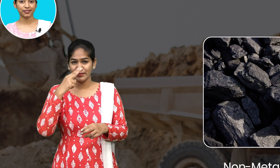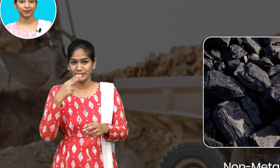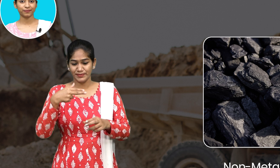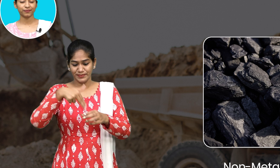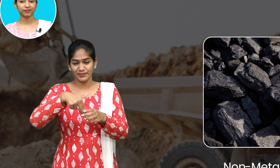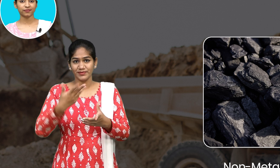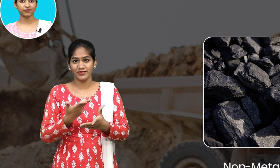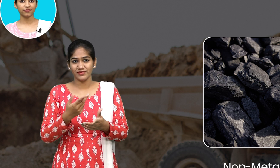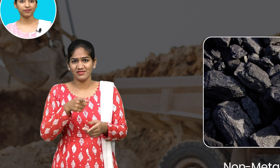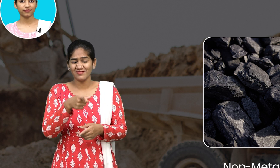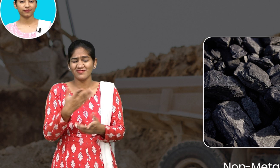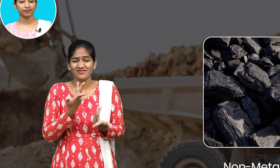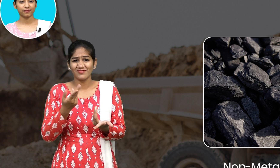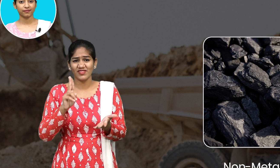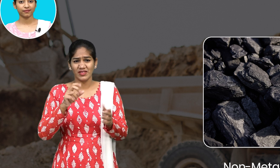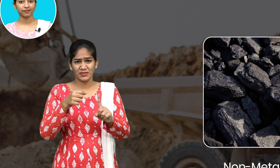minerals.